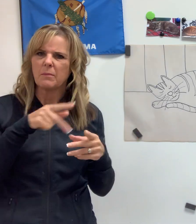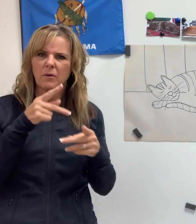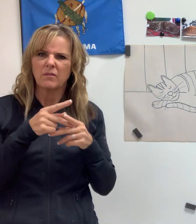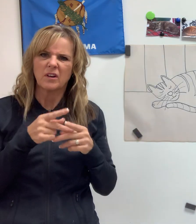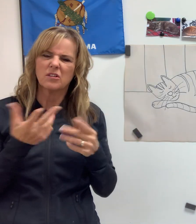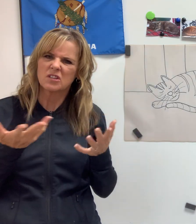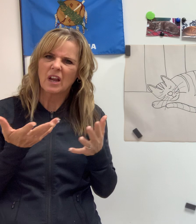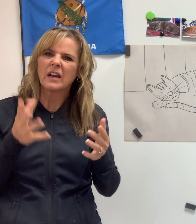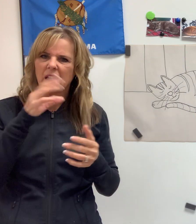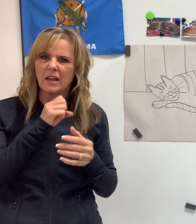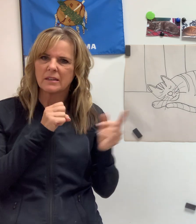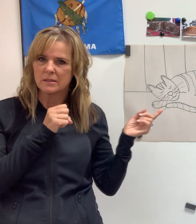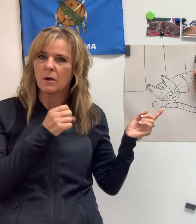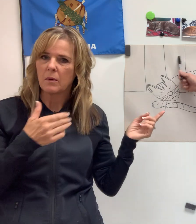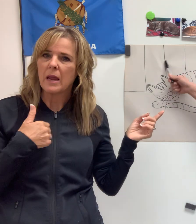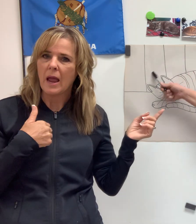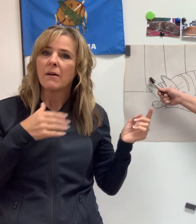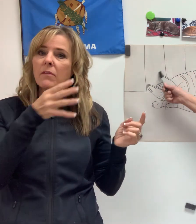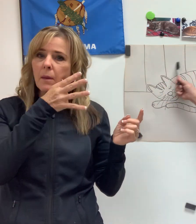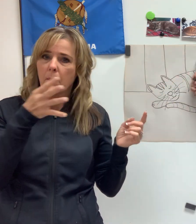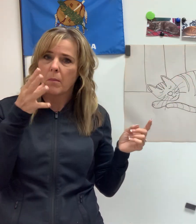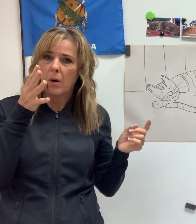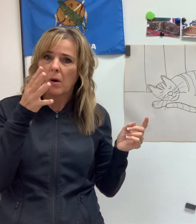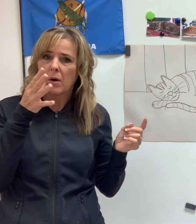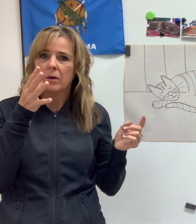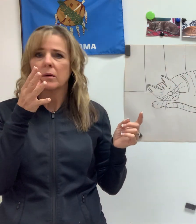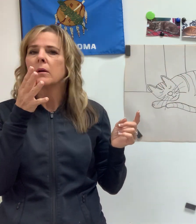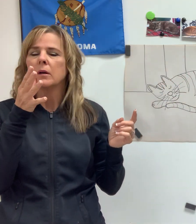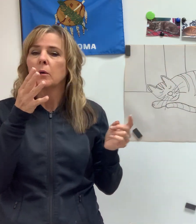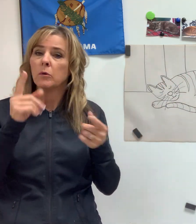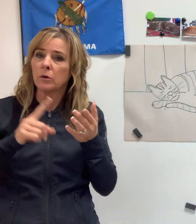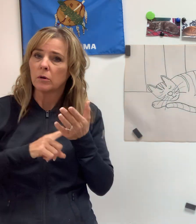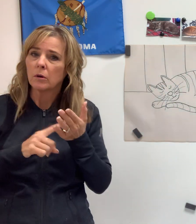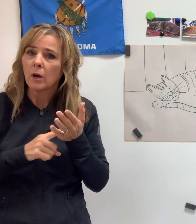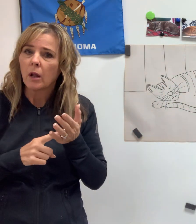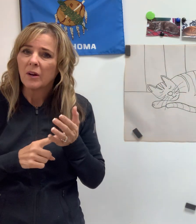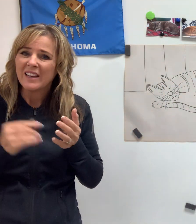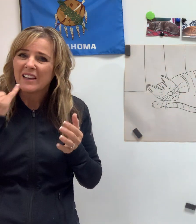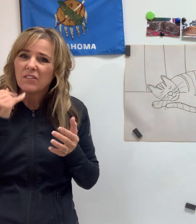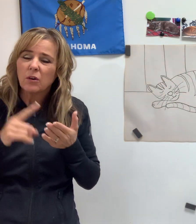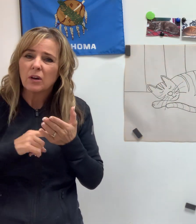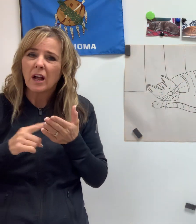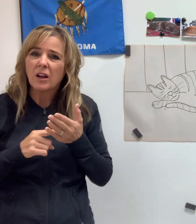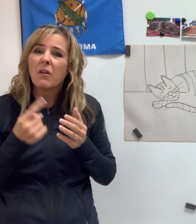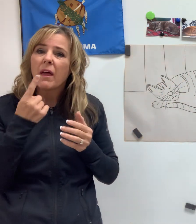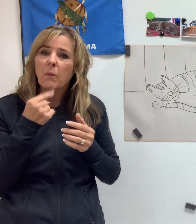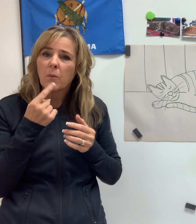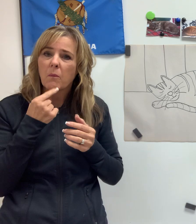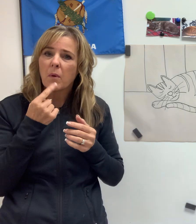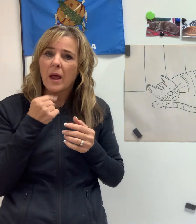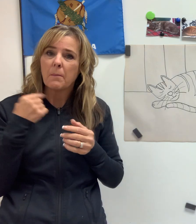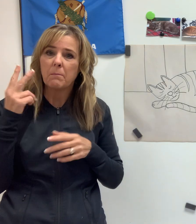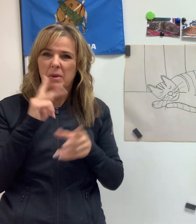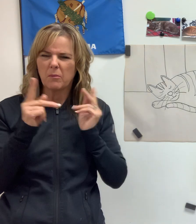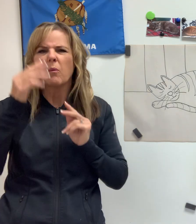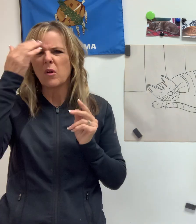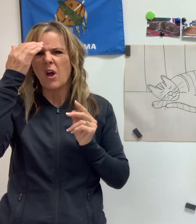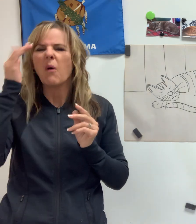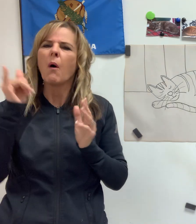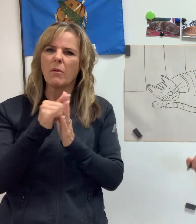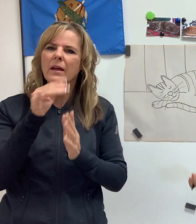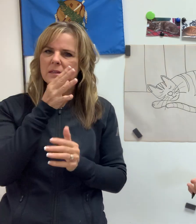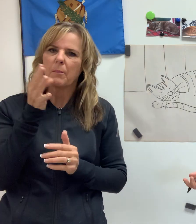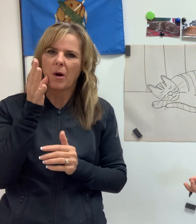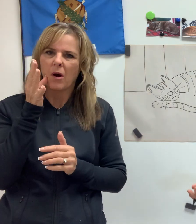guess. So we've got the barn, and of course, when you're coloring, if you color that red, people will know that it's a